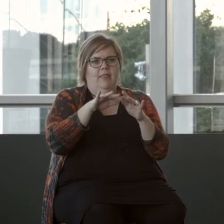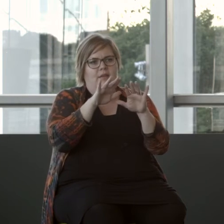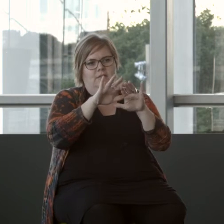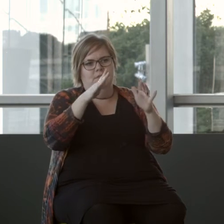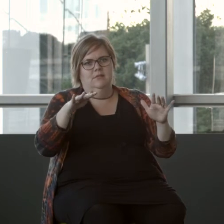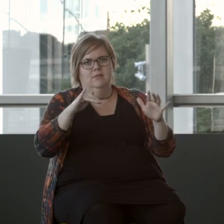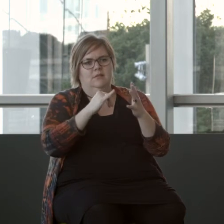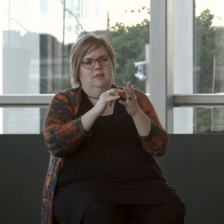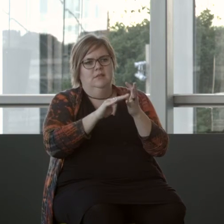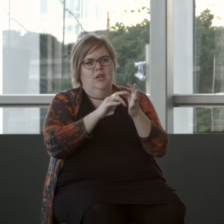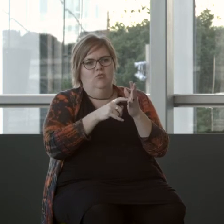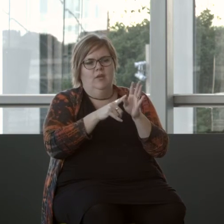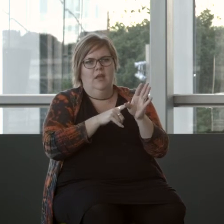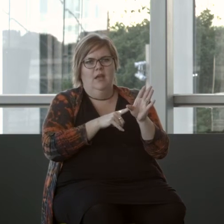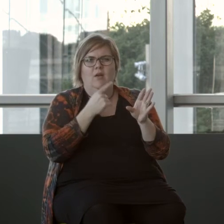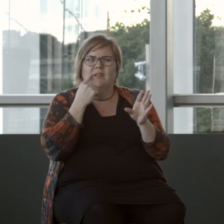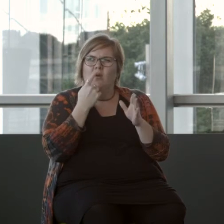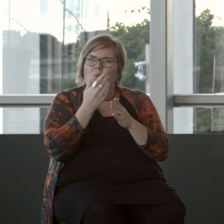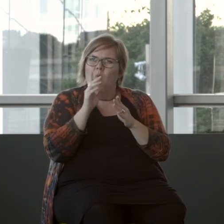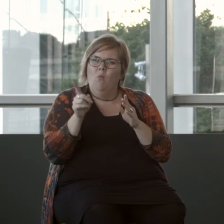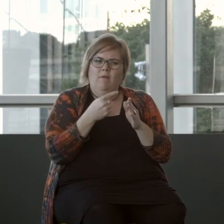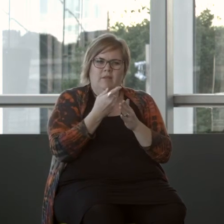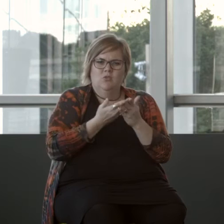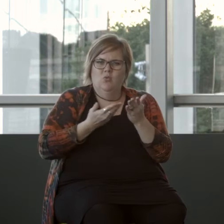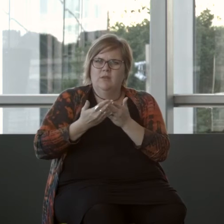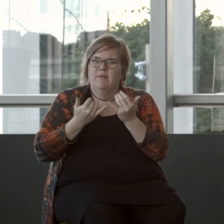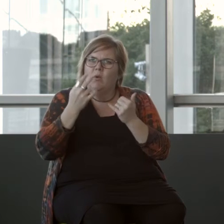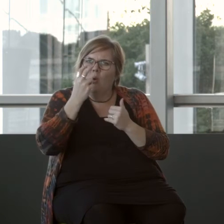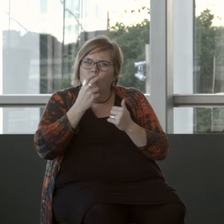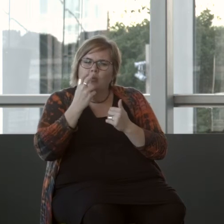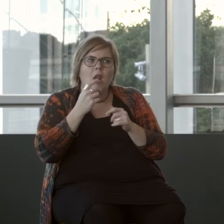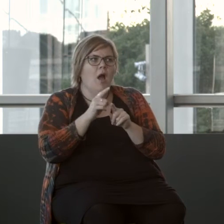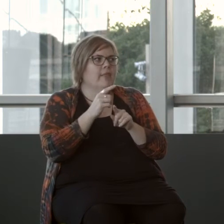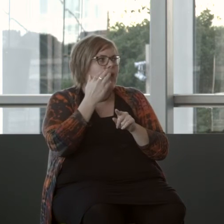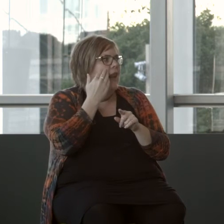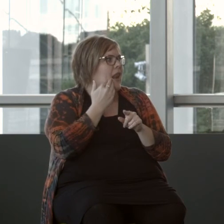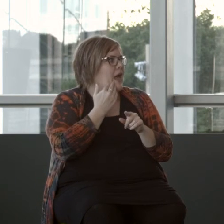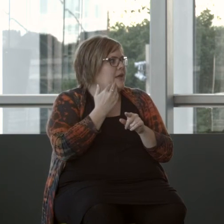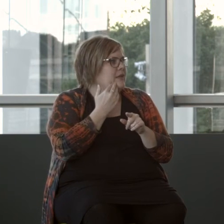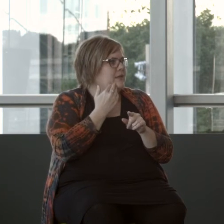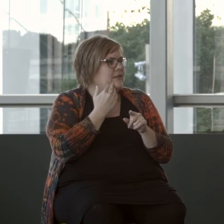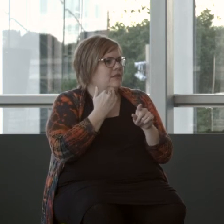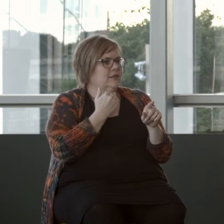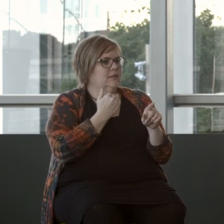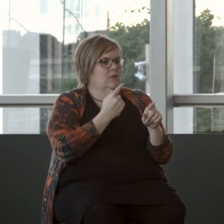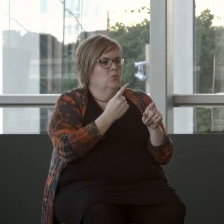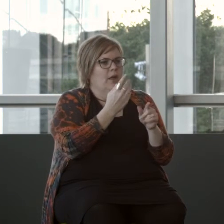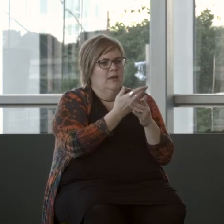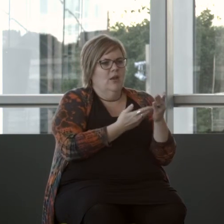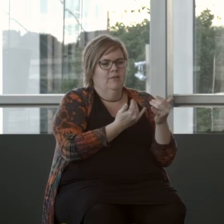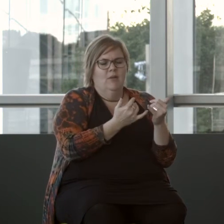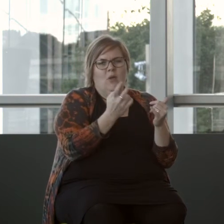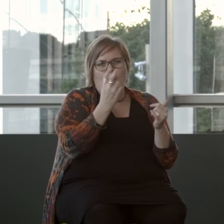of these stories are really, really old. Like, for example, The Lady of the Camellias is a really old narrative from,